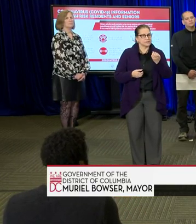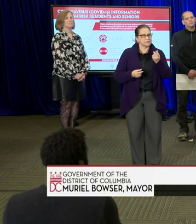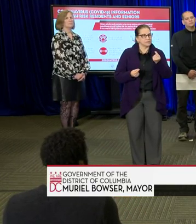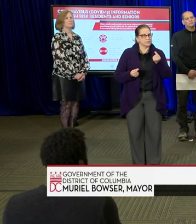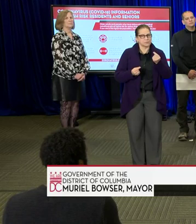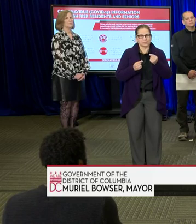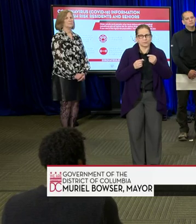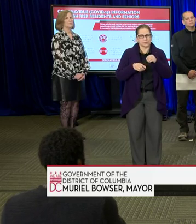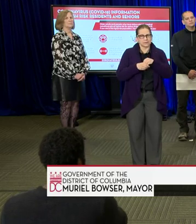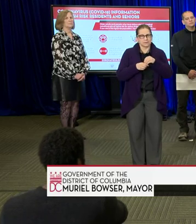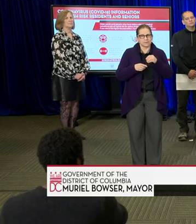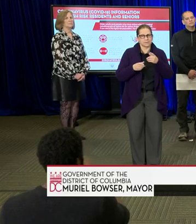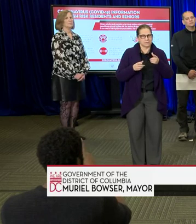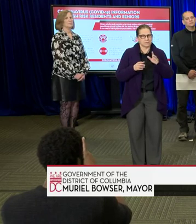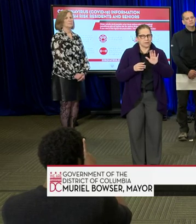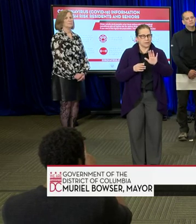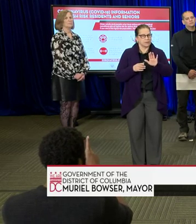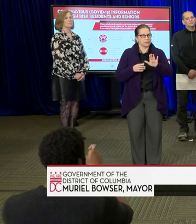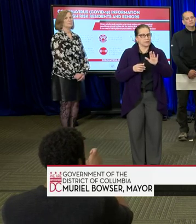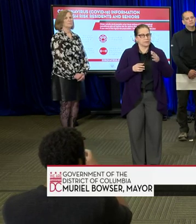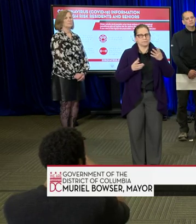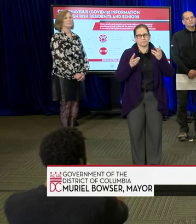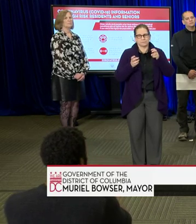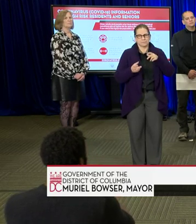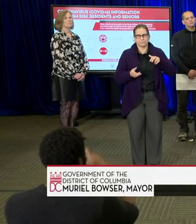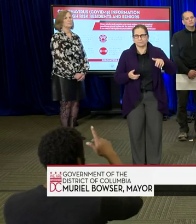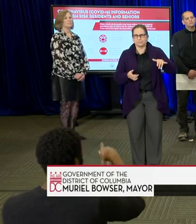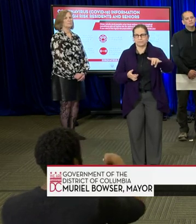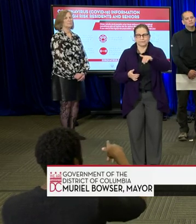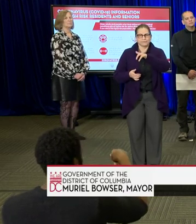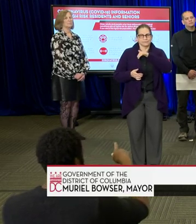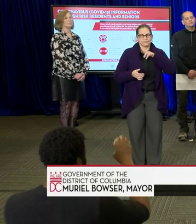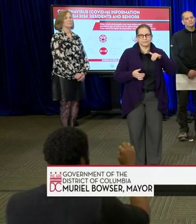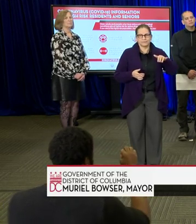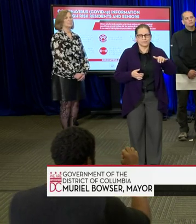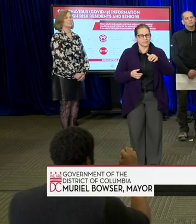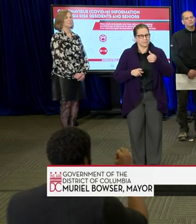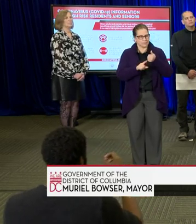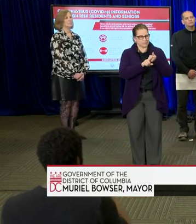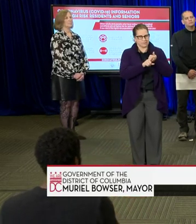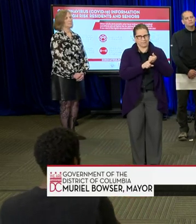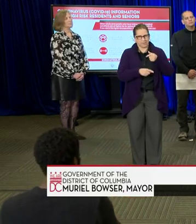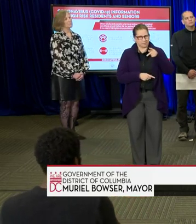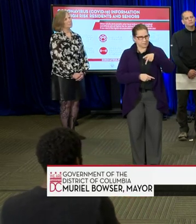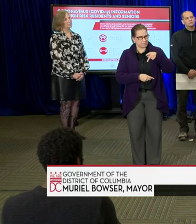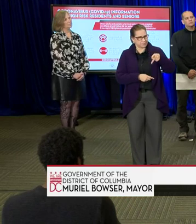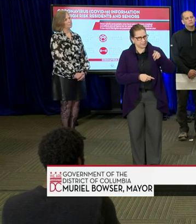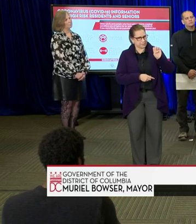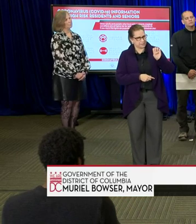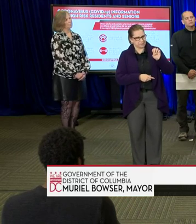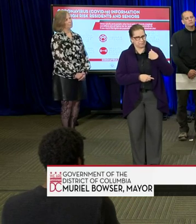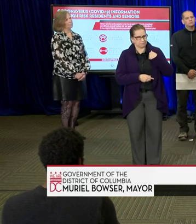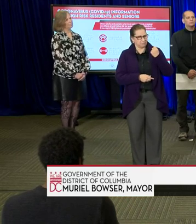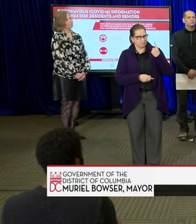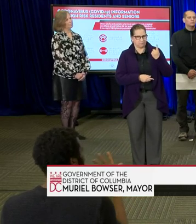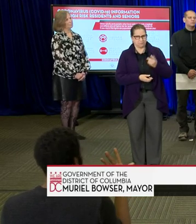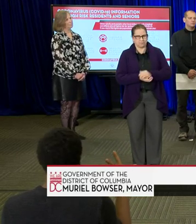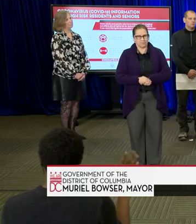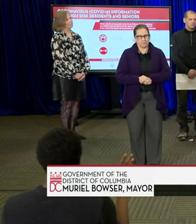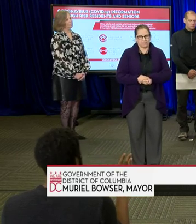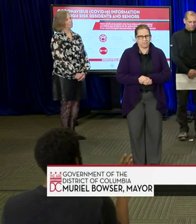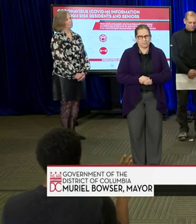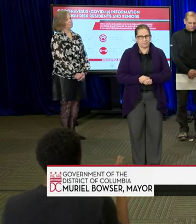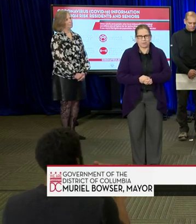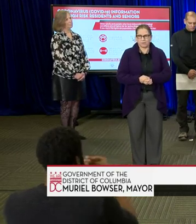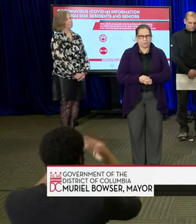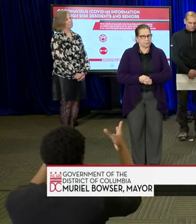tests require the PPE equipment. Do you see us reaching that point in D.C., or have we reached that point here? So we've provided all the details we're going to provide